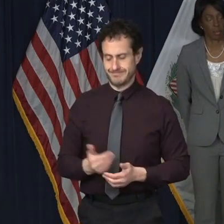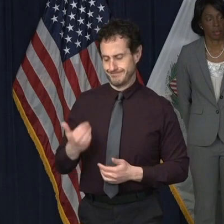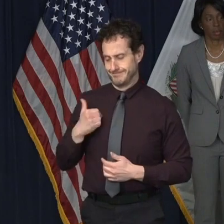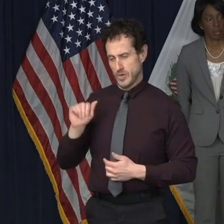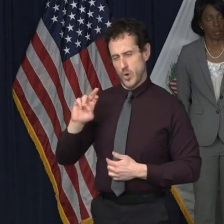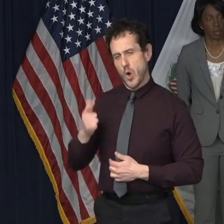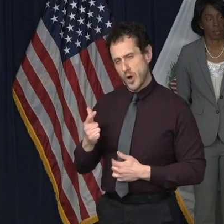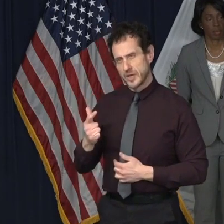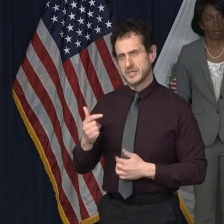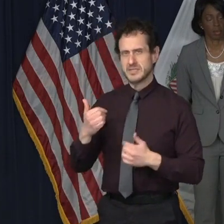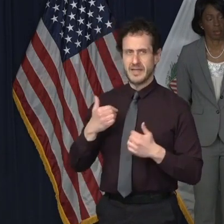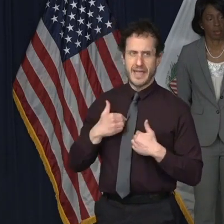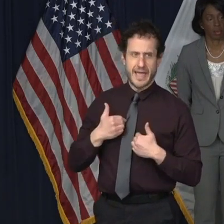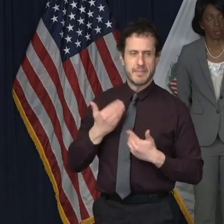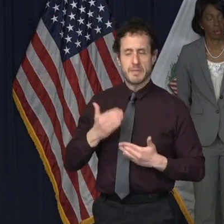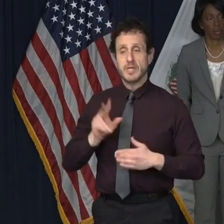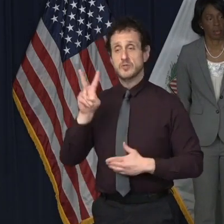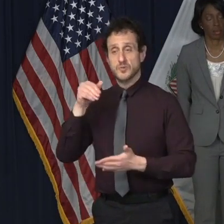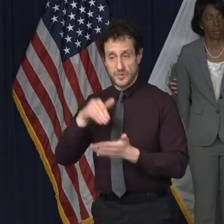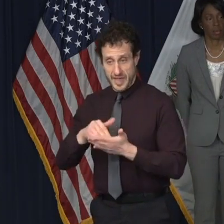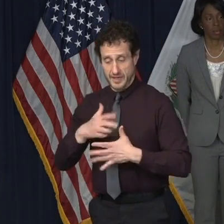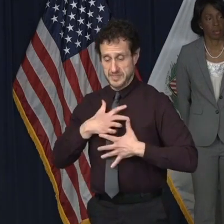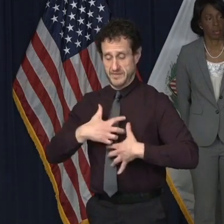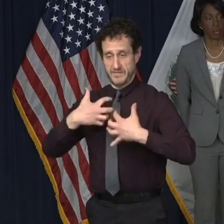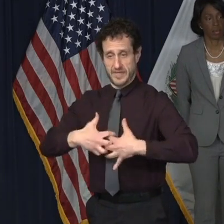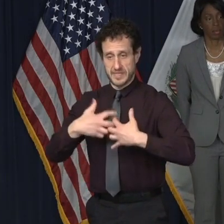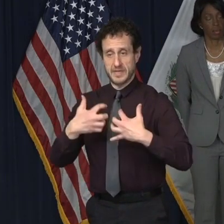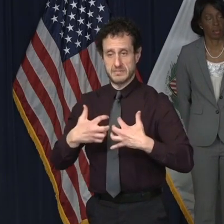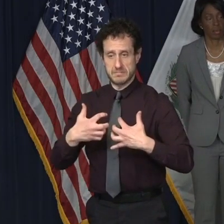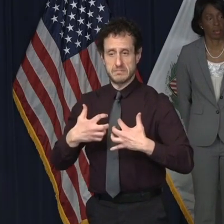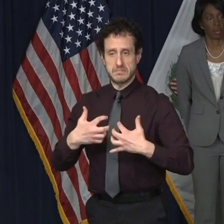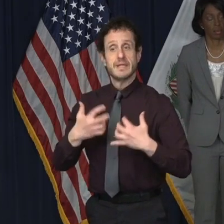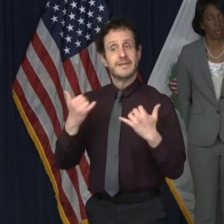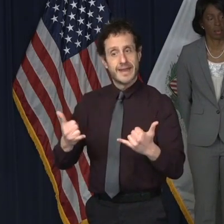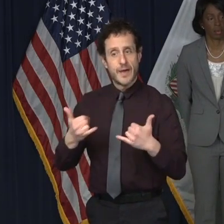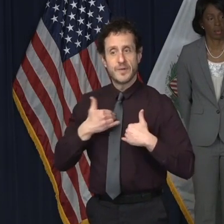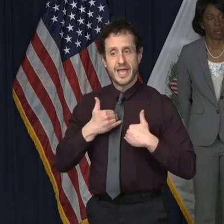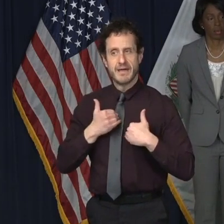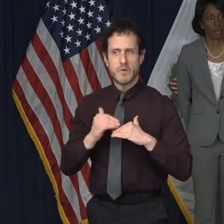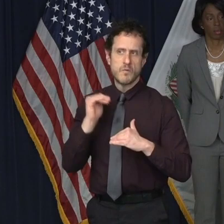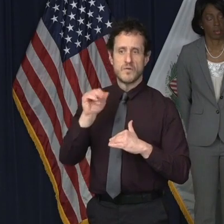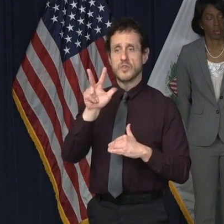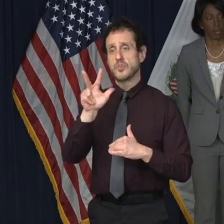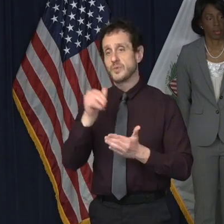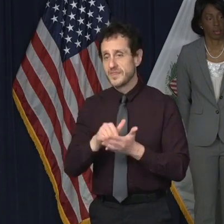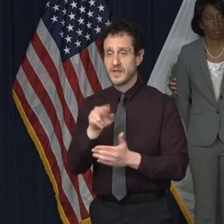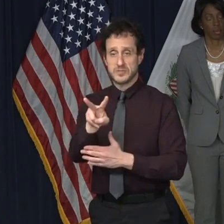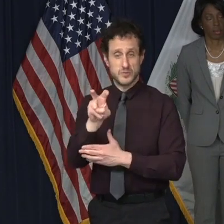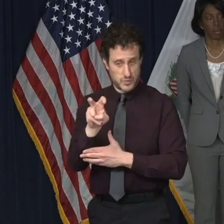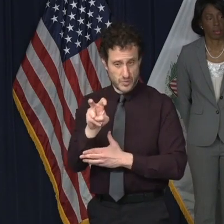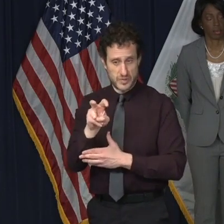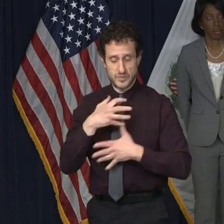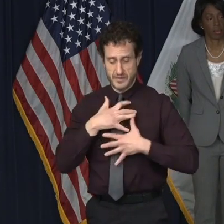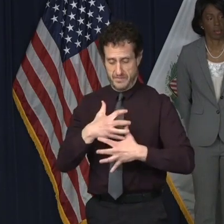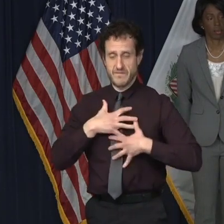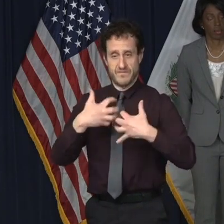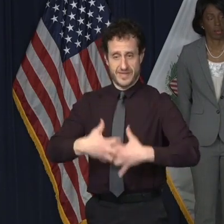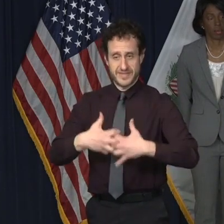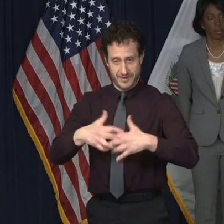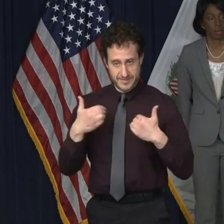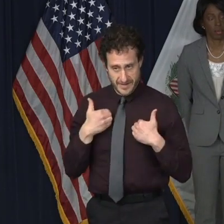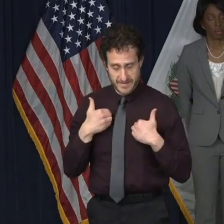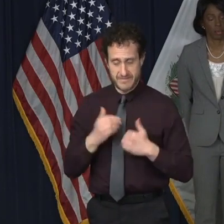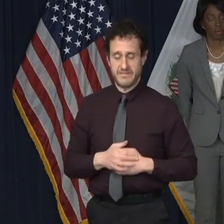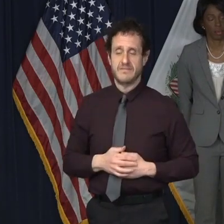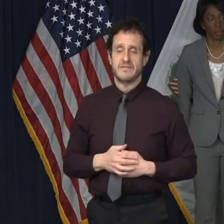we had about 2,000 ventilators. That number is now more than 3,200 ventilators. And we're